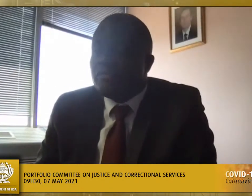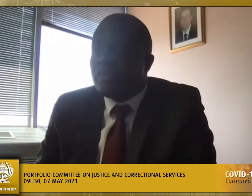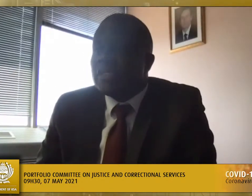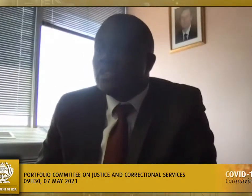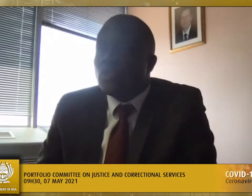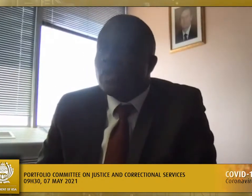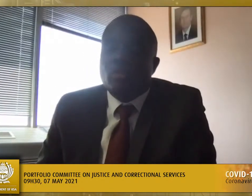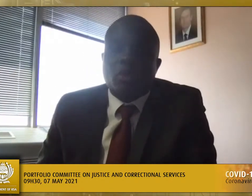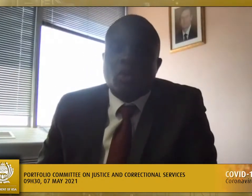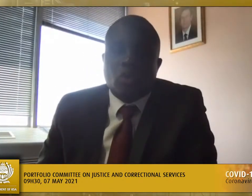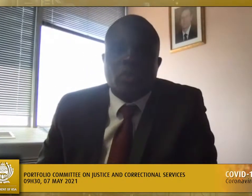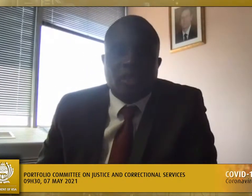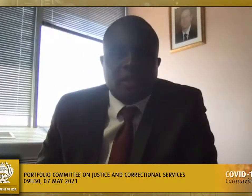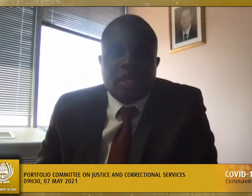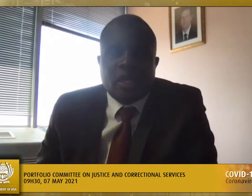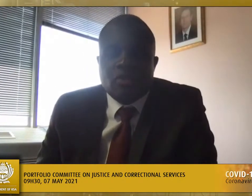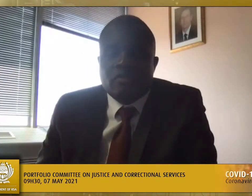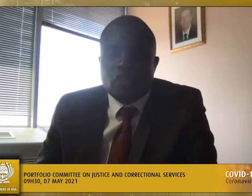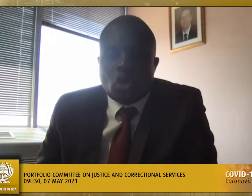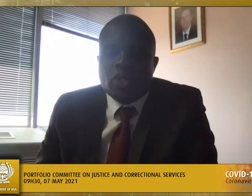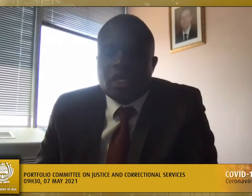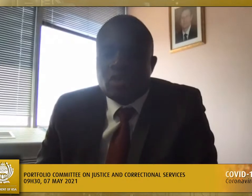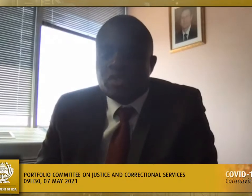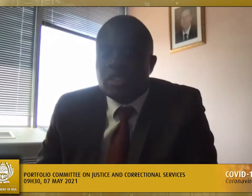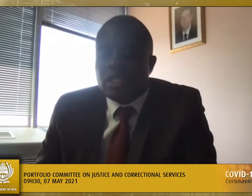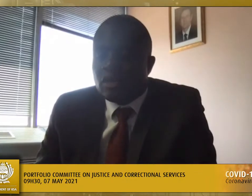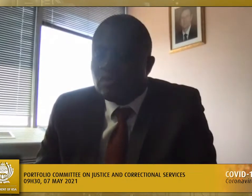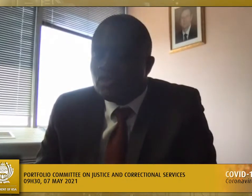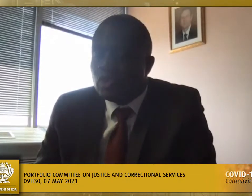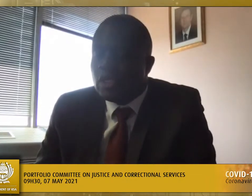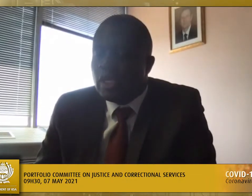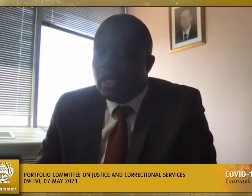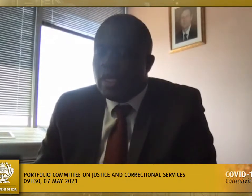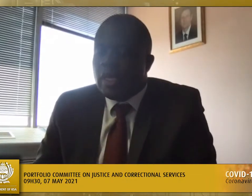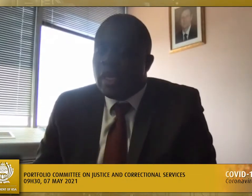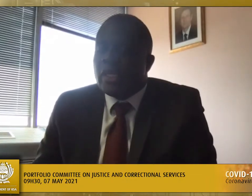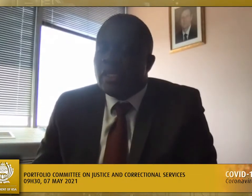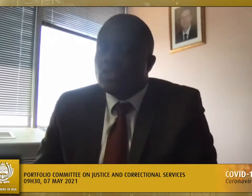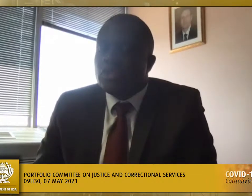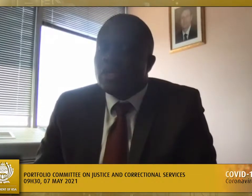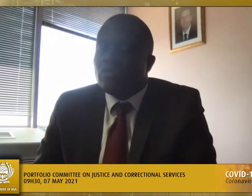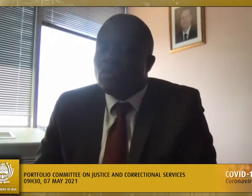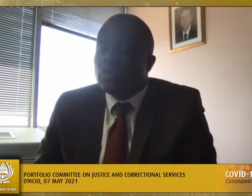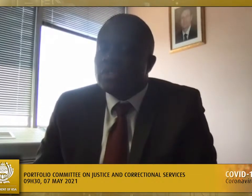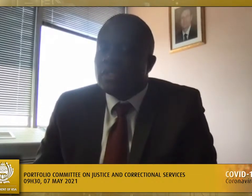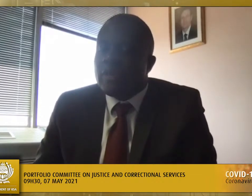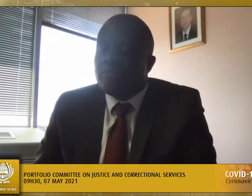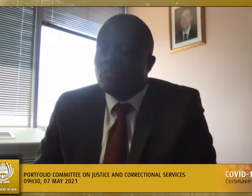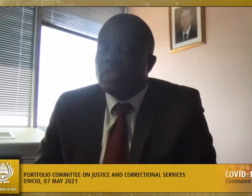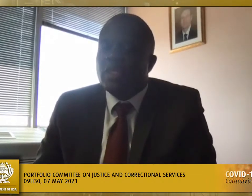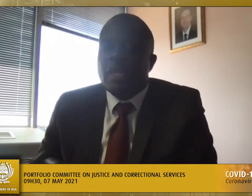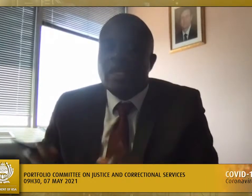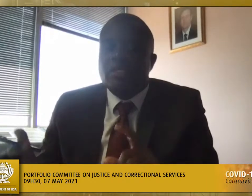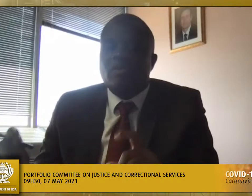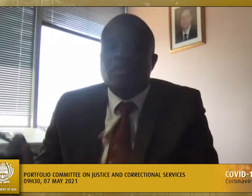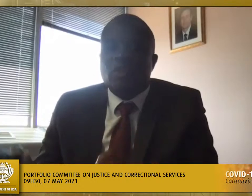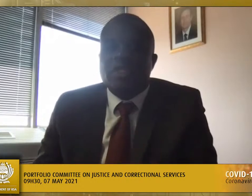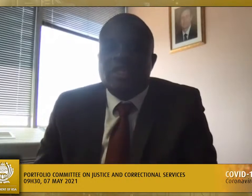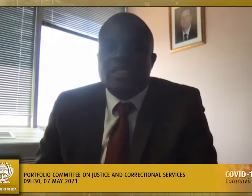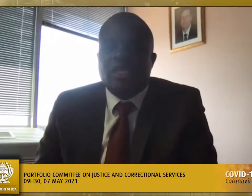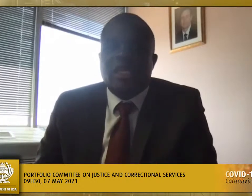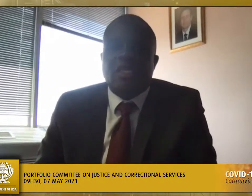some advices one will be concluded by the end of this quarter which is end of June and link to that of course the